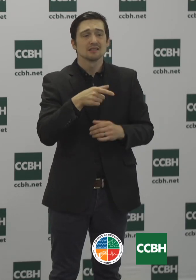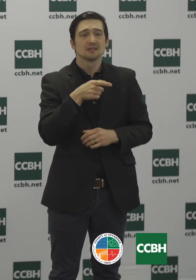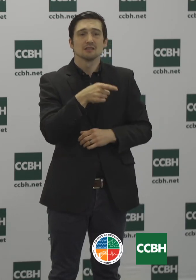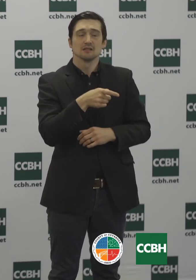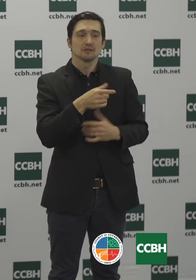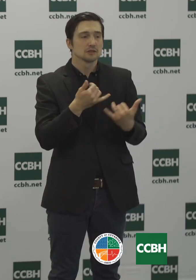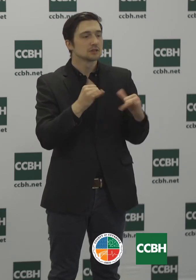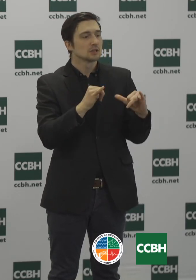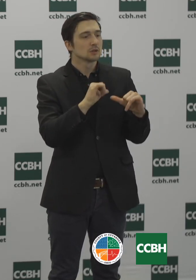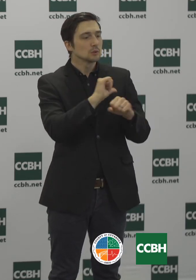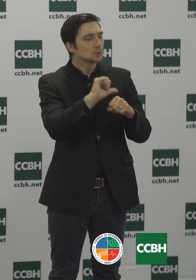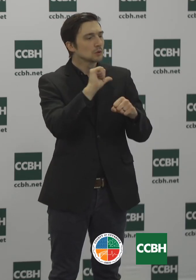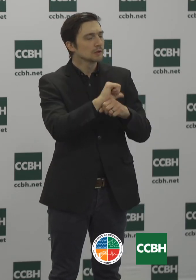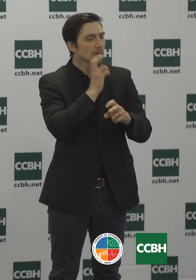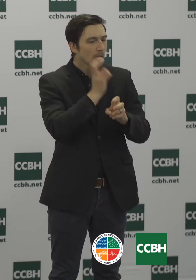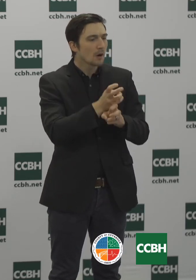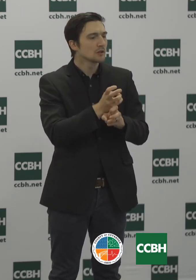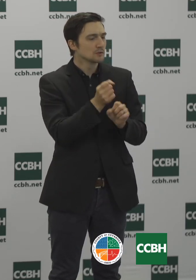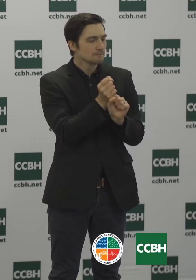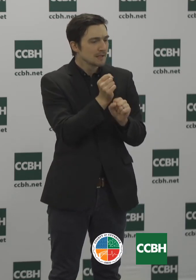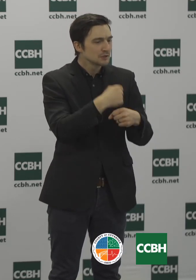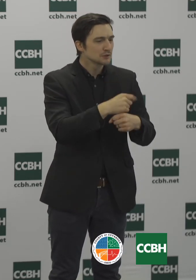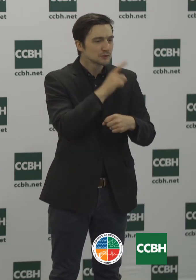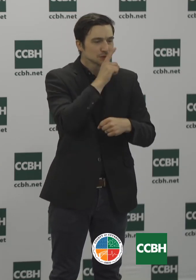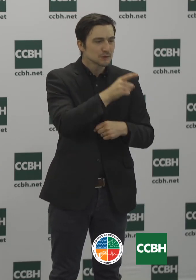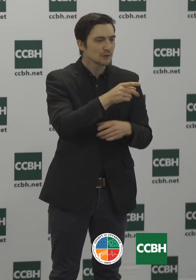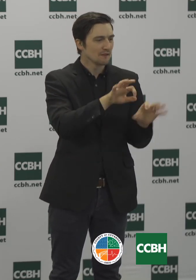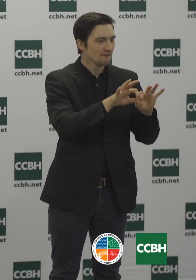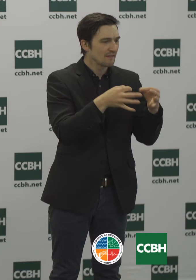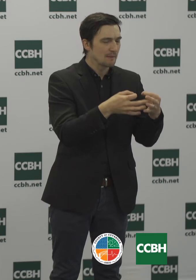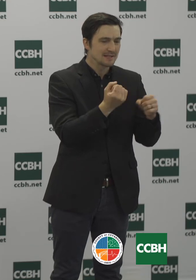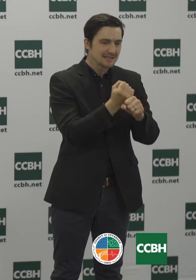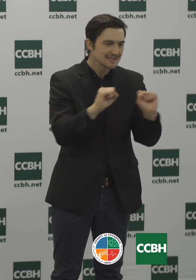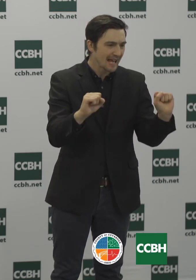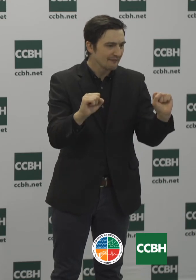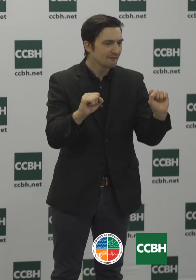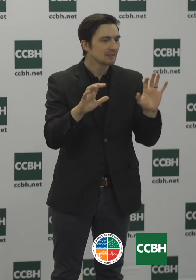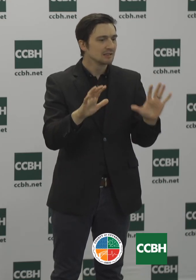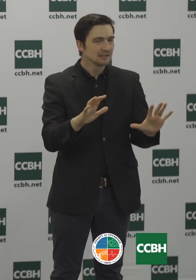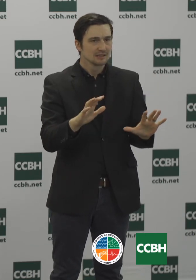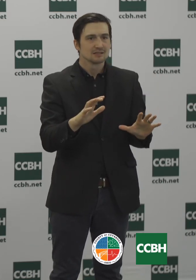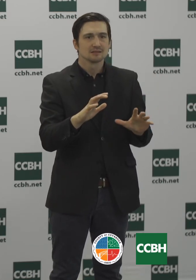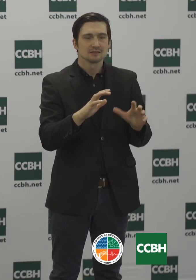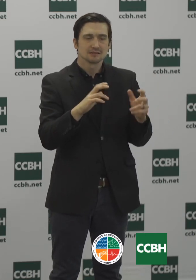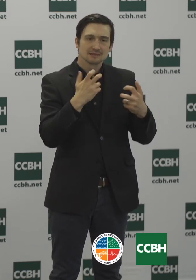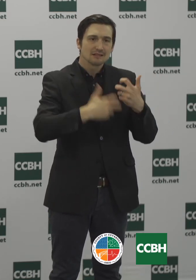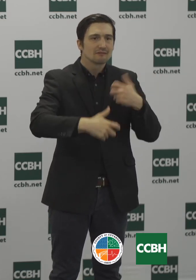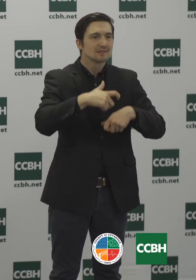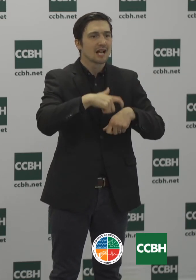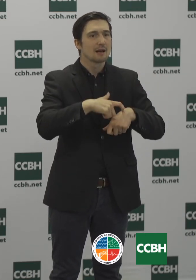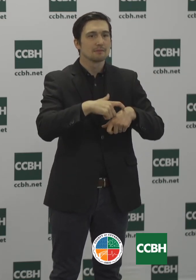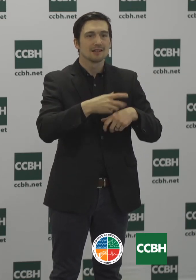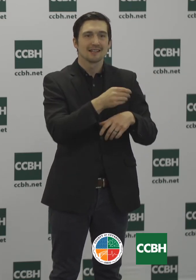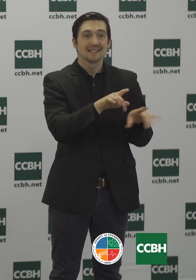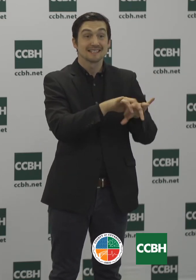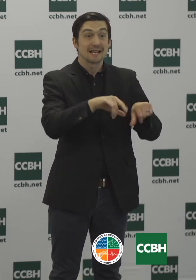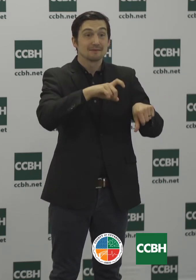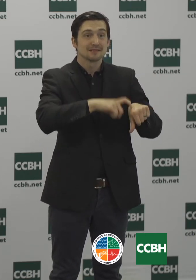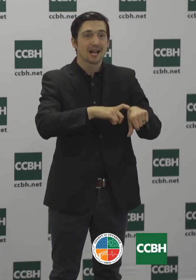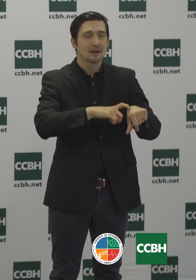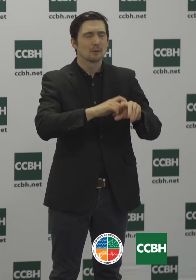reassure families and take care of them through a difficult time, and still acknowledge the great miracle that it is to have a